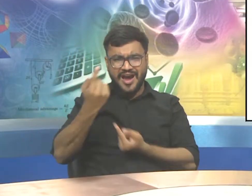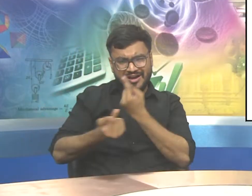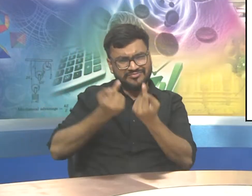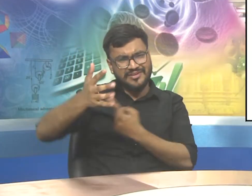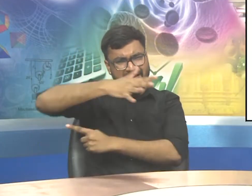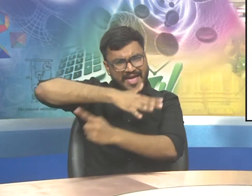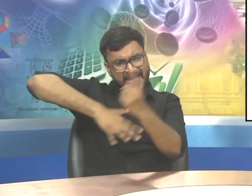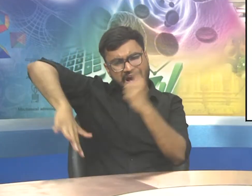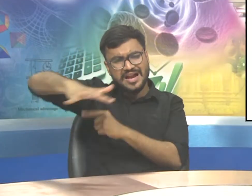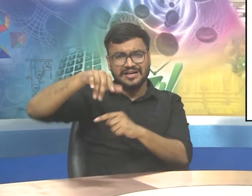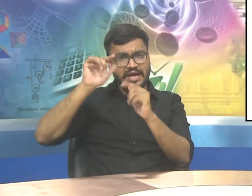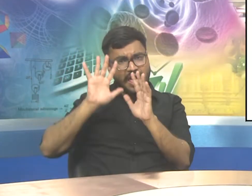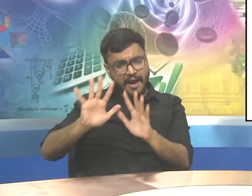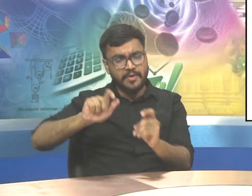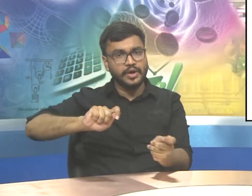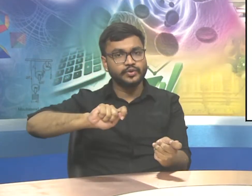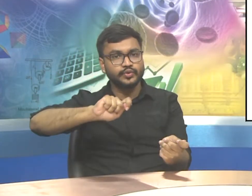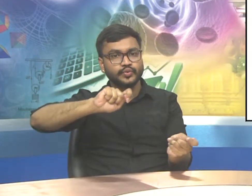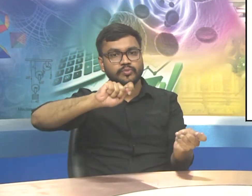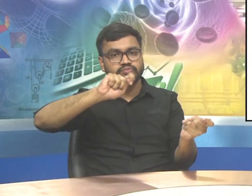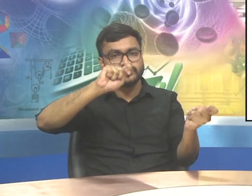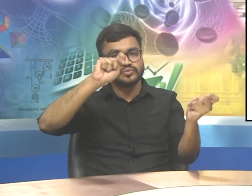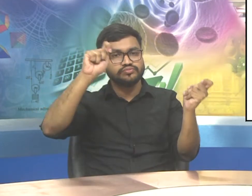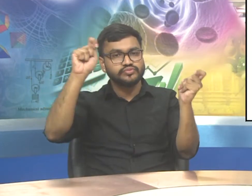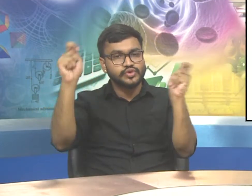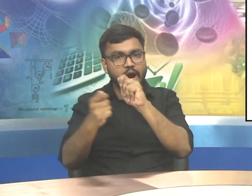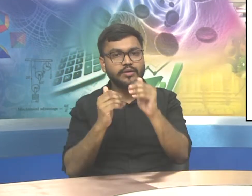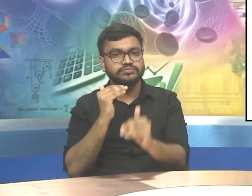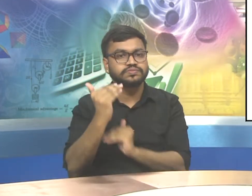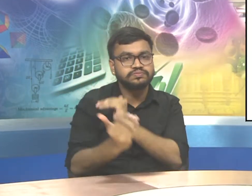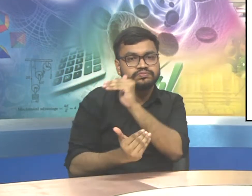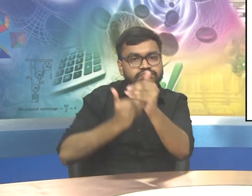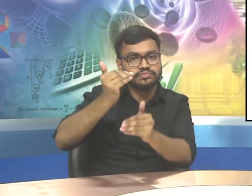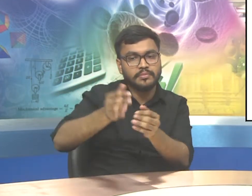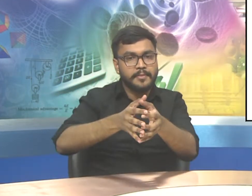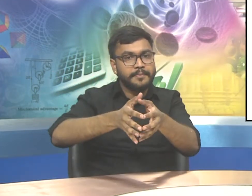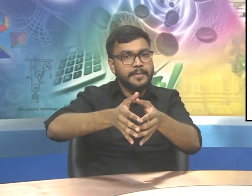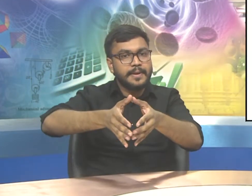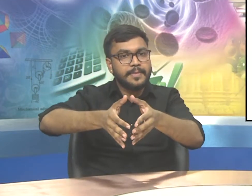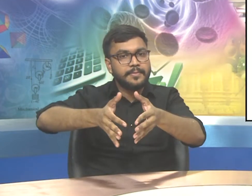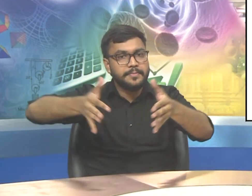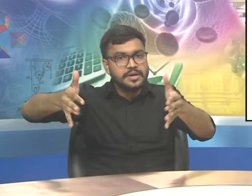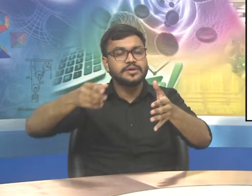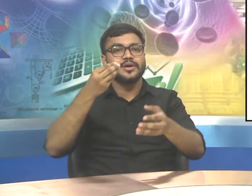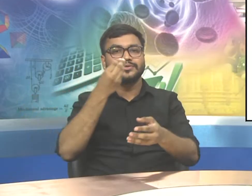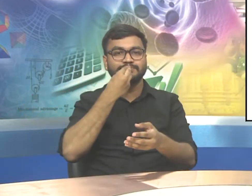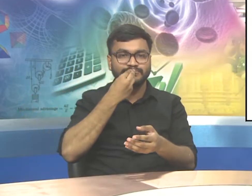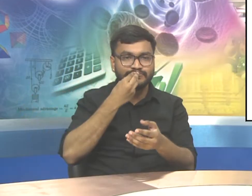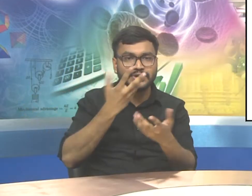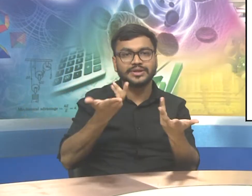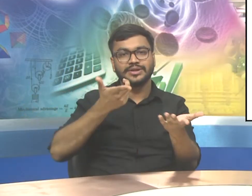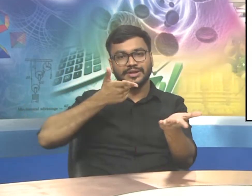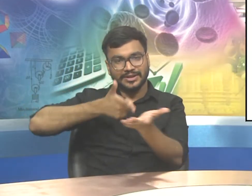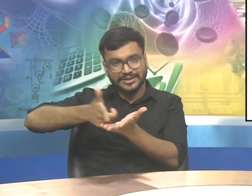We all know that primitive humans depended on the availability of food for survival.